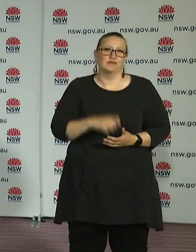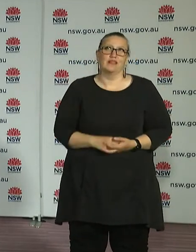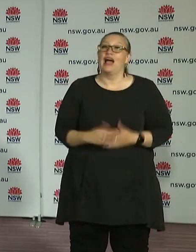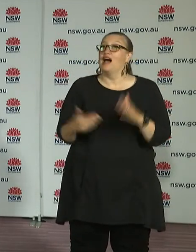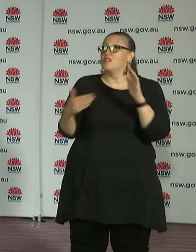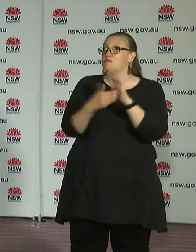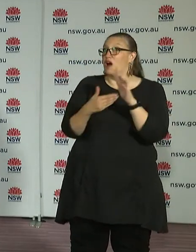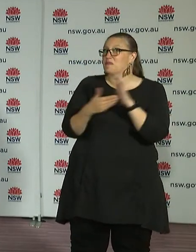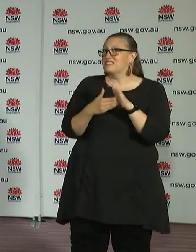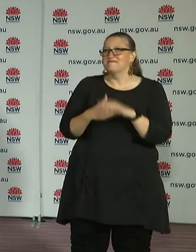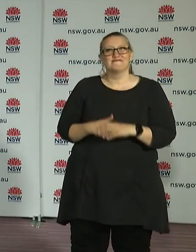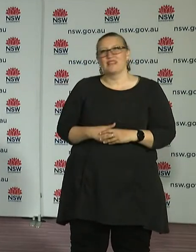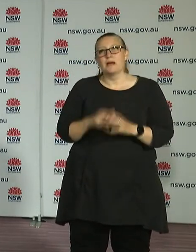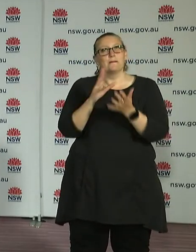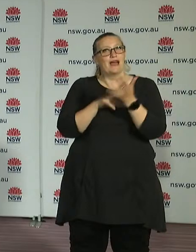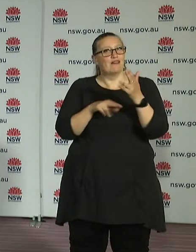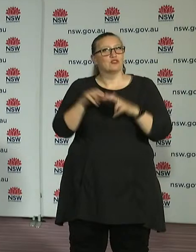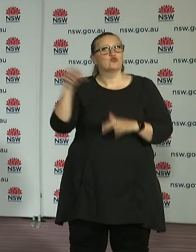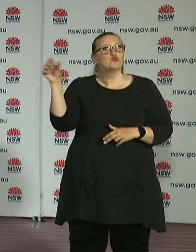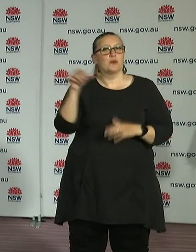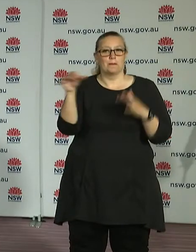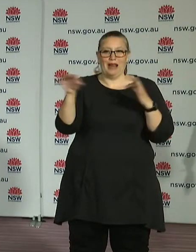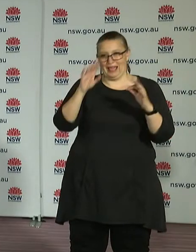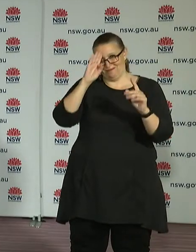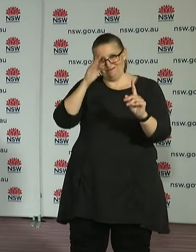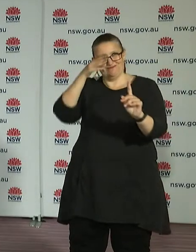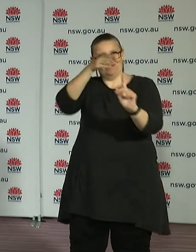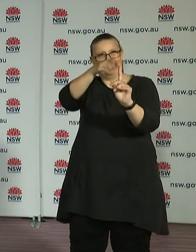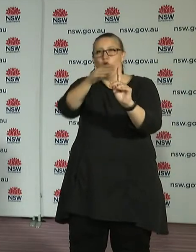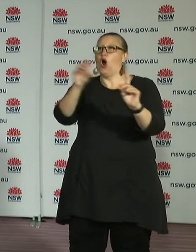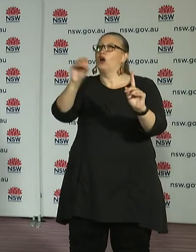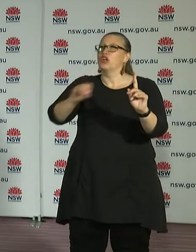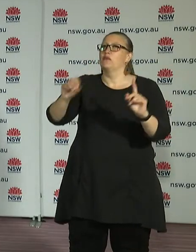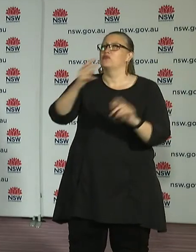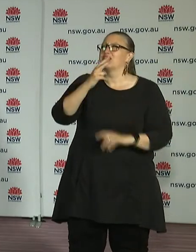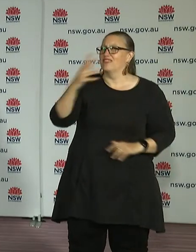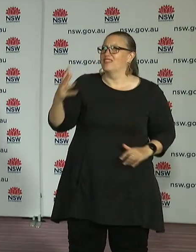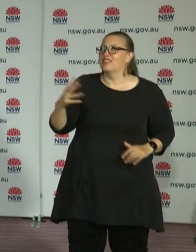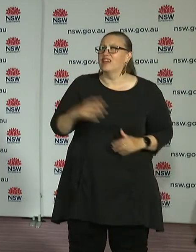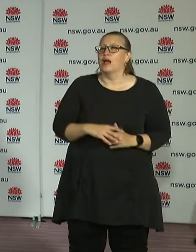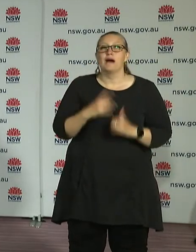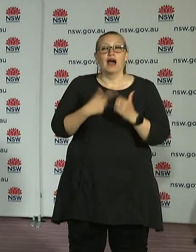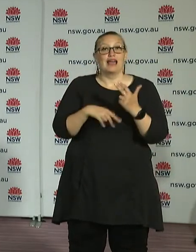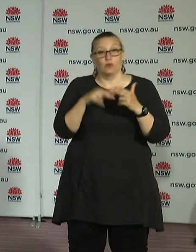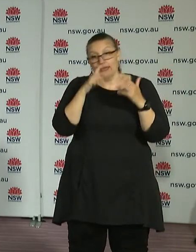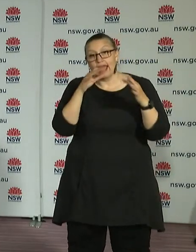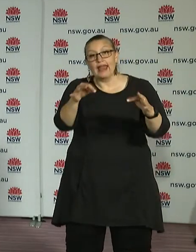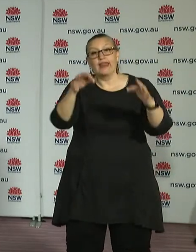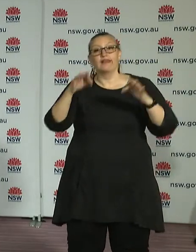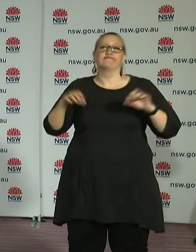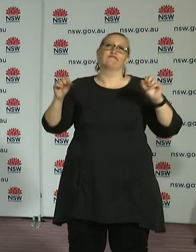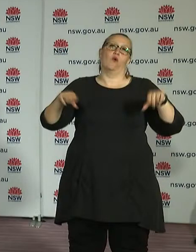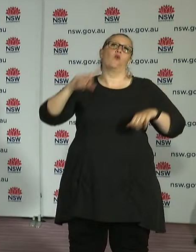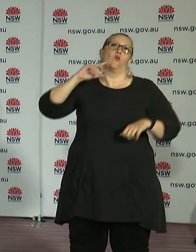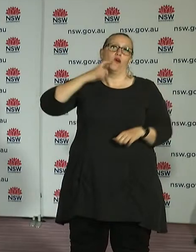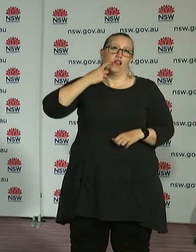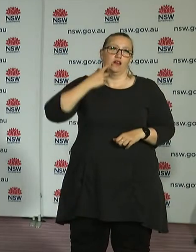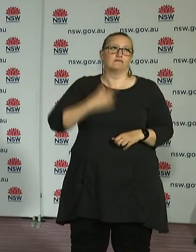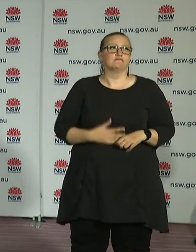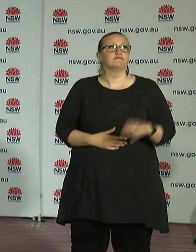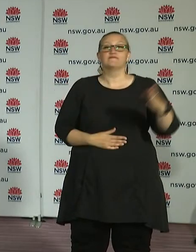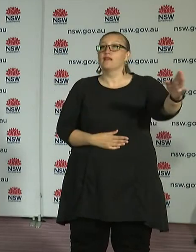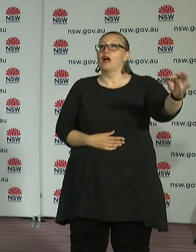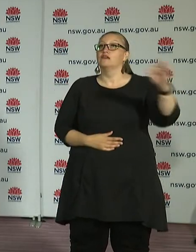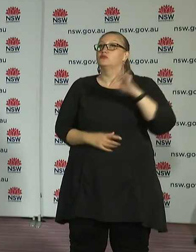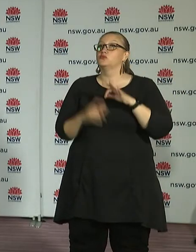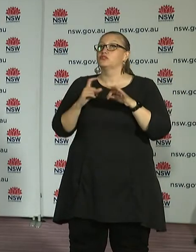this stage, parents should still plan for the 25th, but we are looking at options there if we can bring things forward. On the close contact